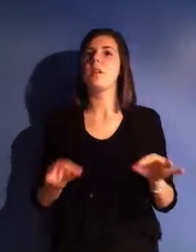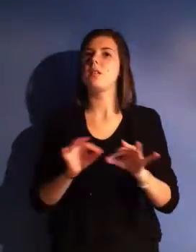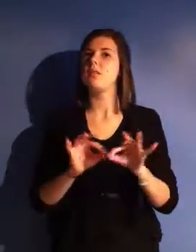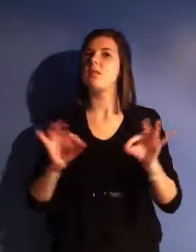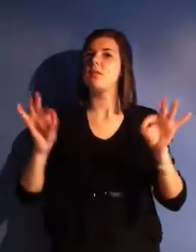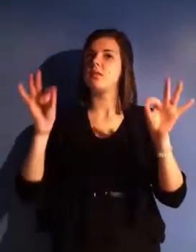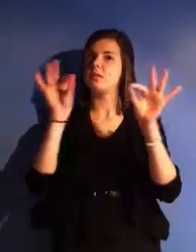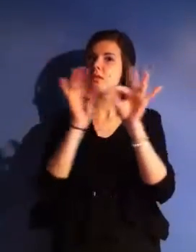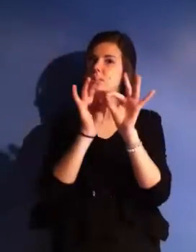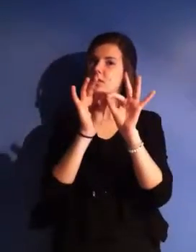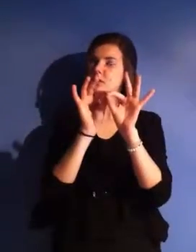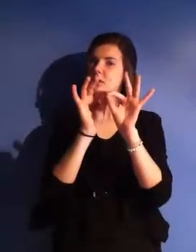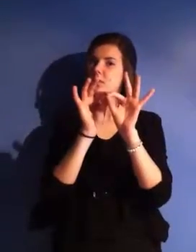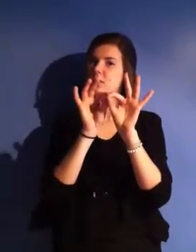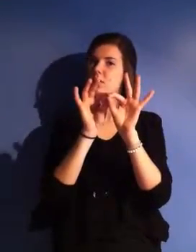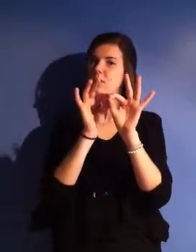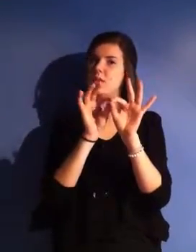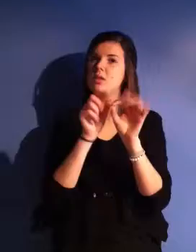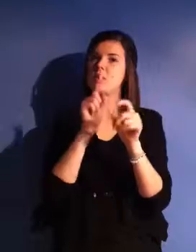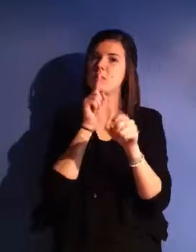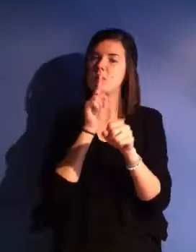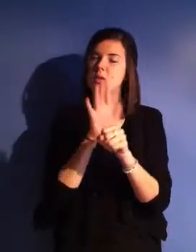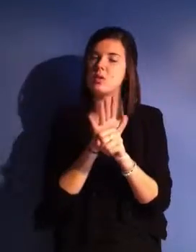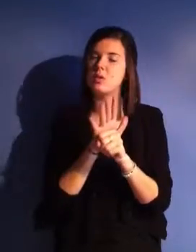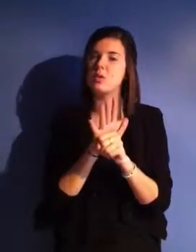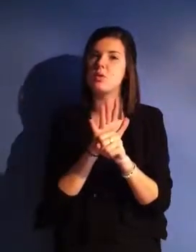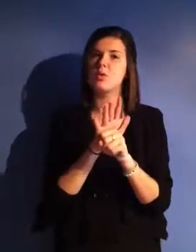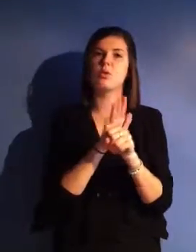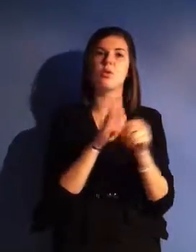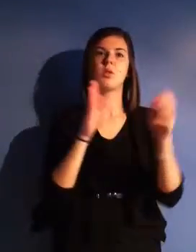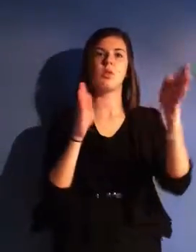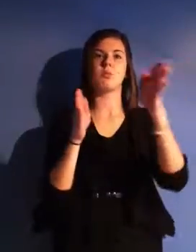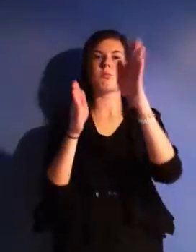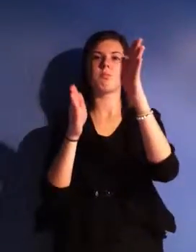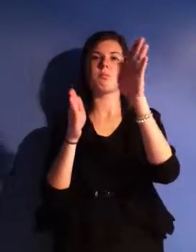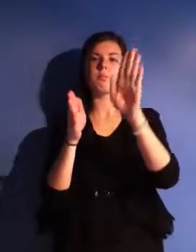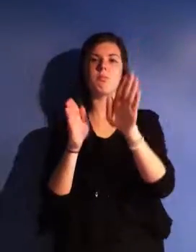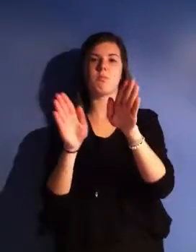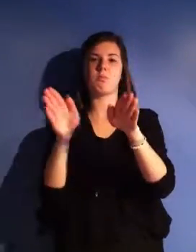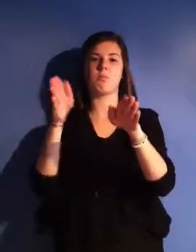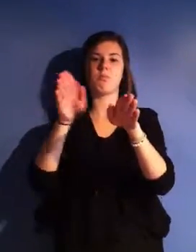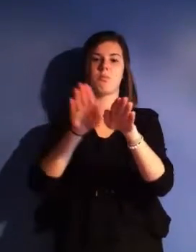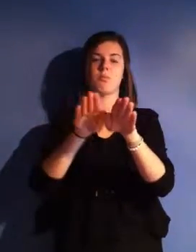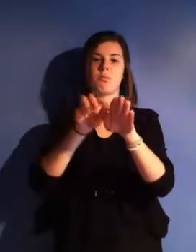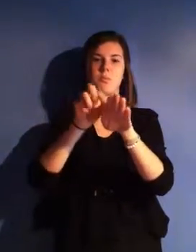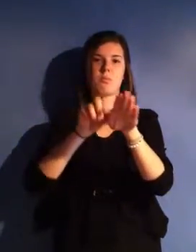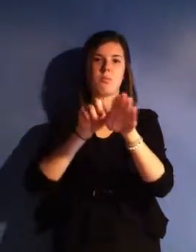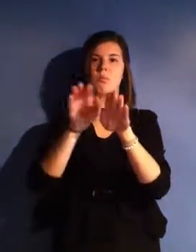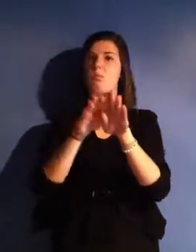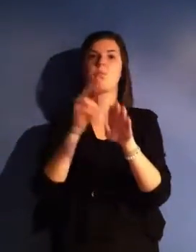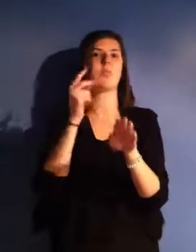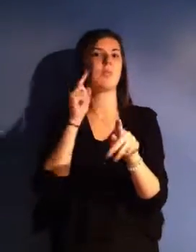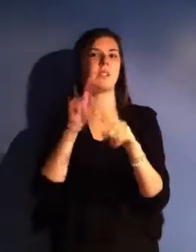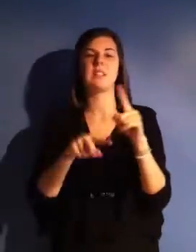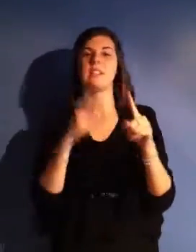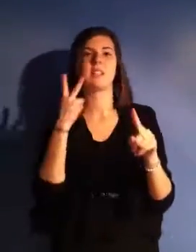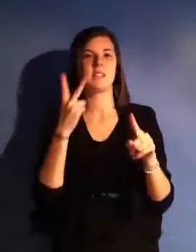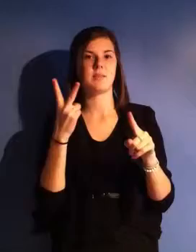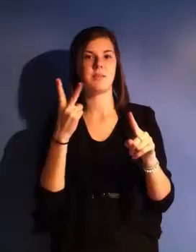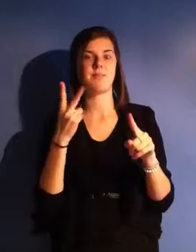right cover the center of the zipper when you baste it in. Okay, so let's say you've sewn up the left side,